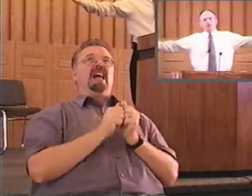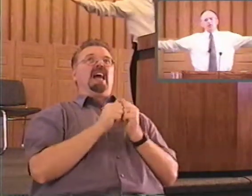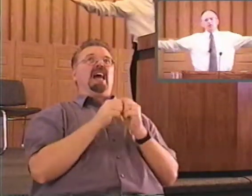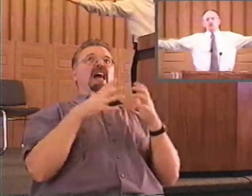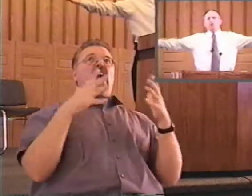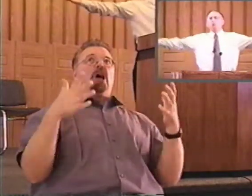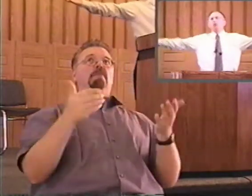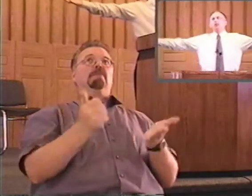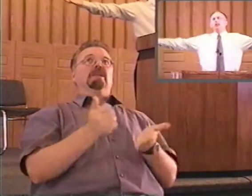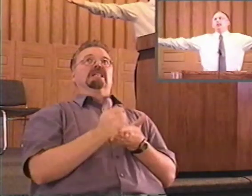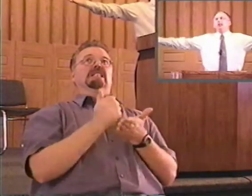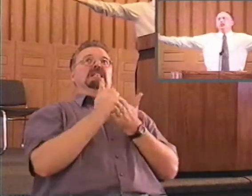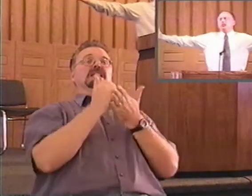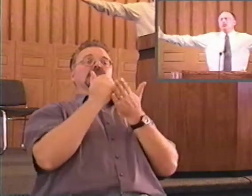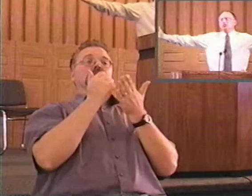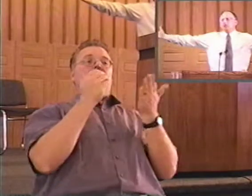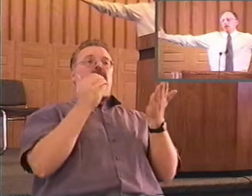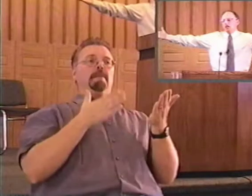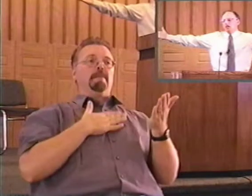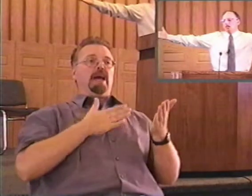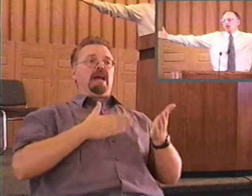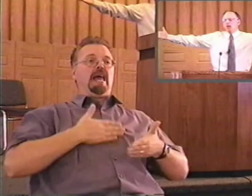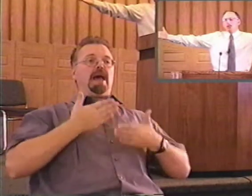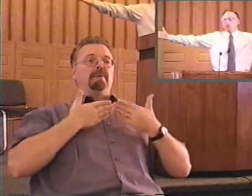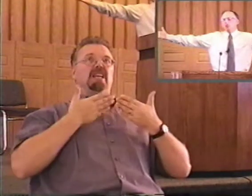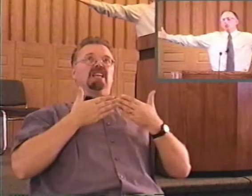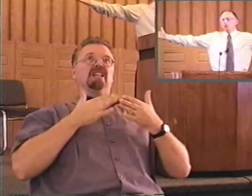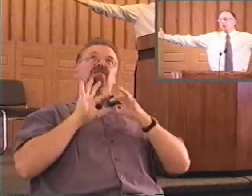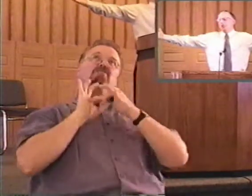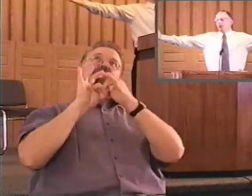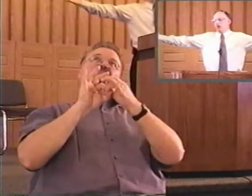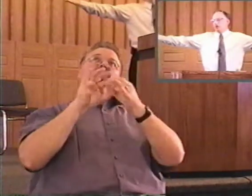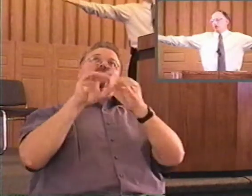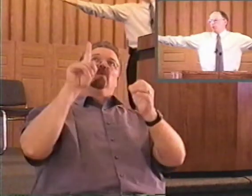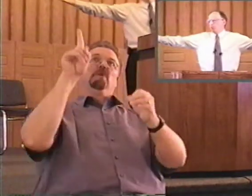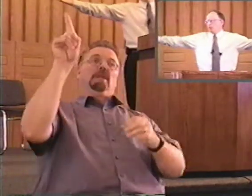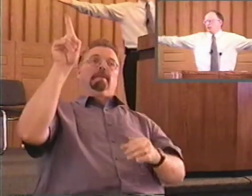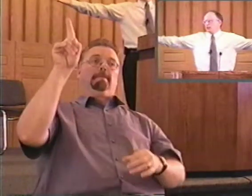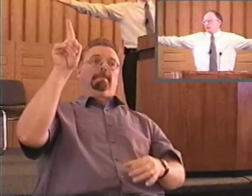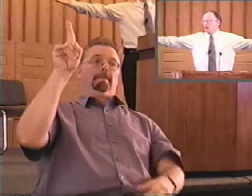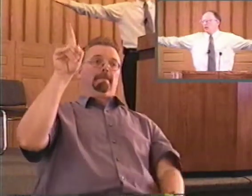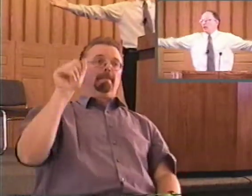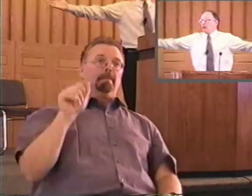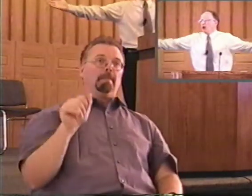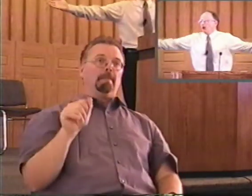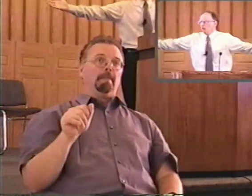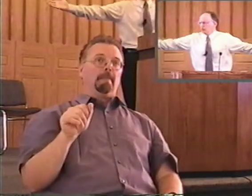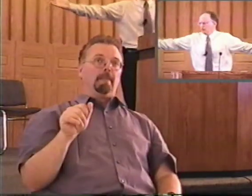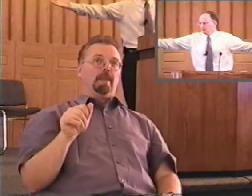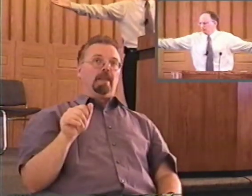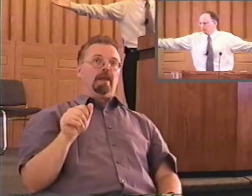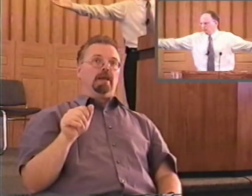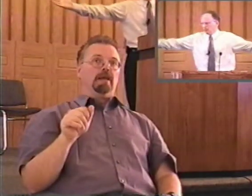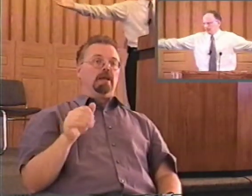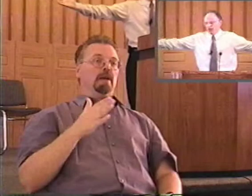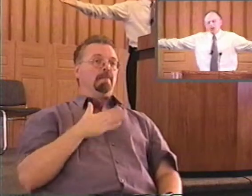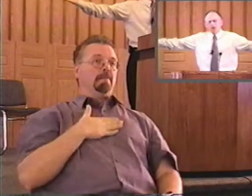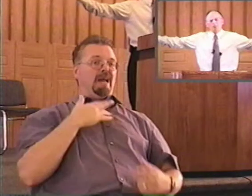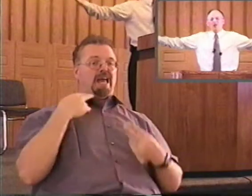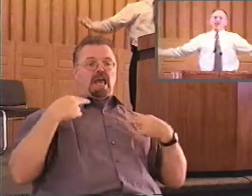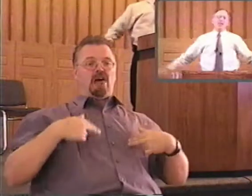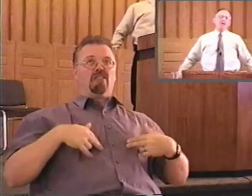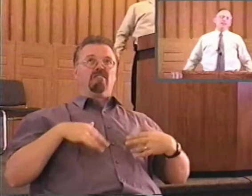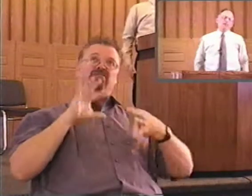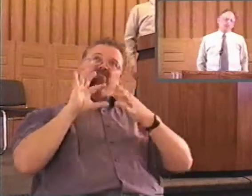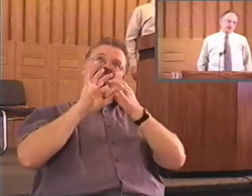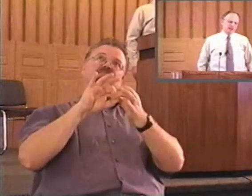My happiness is completely in his hand. He can do with it whatever he wants. My health is completely in his